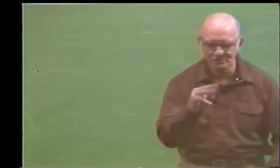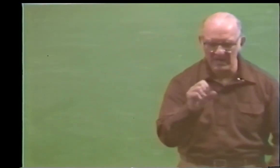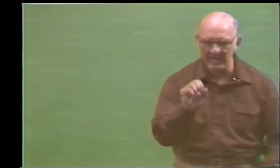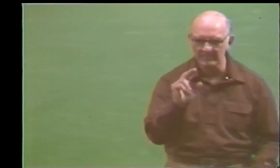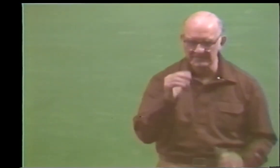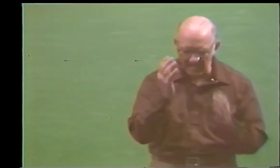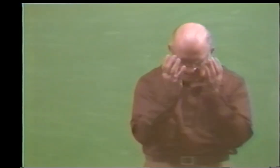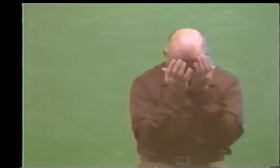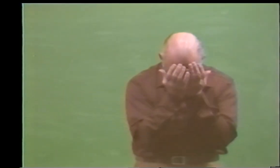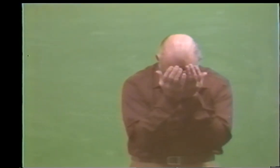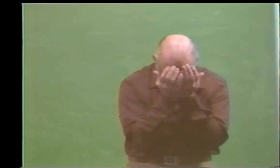Same knob.